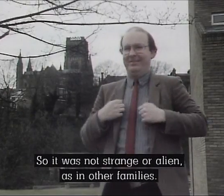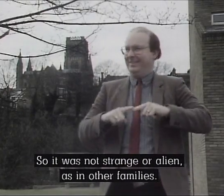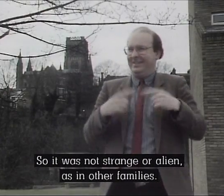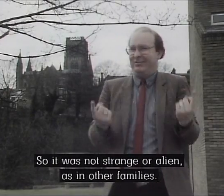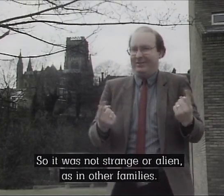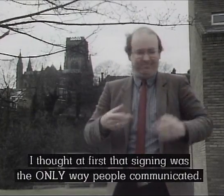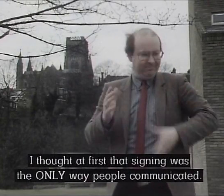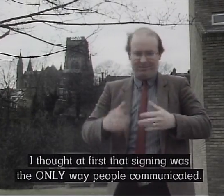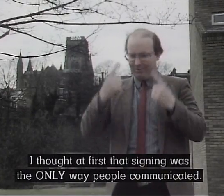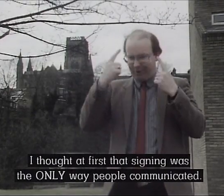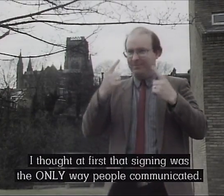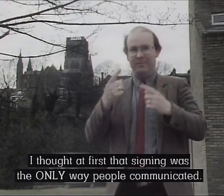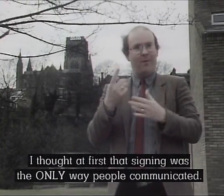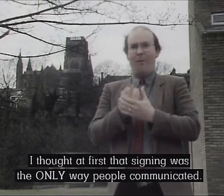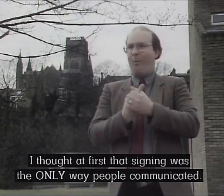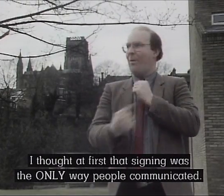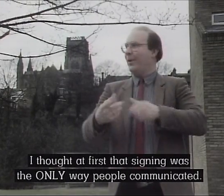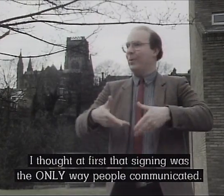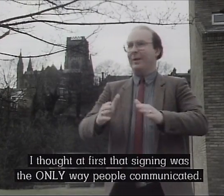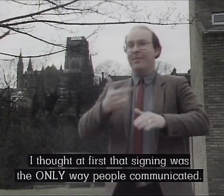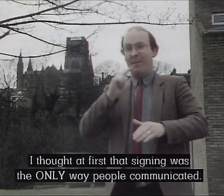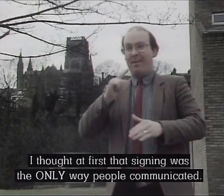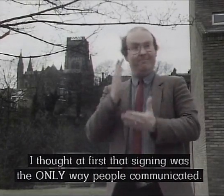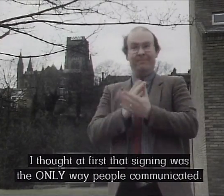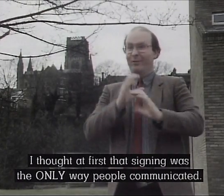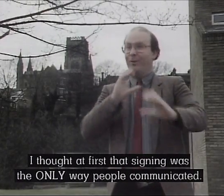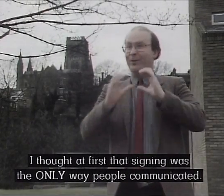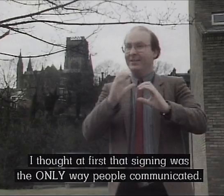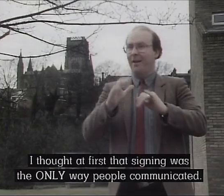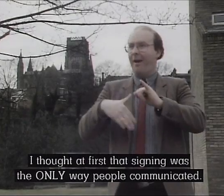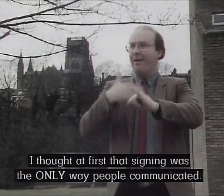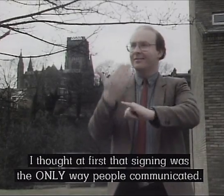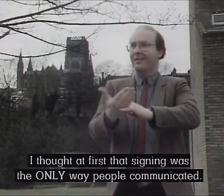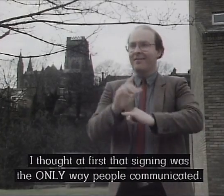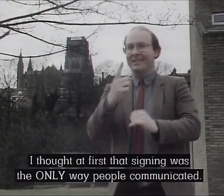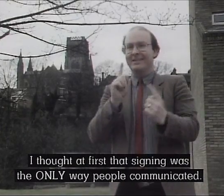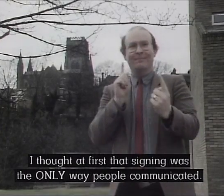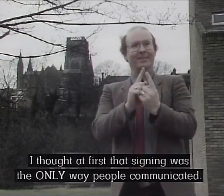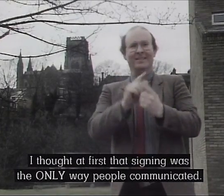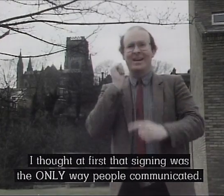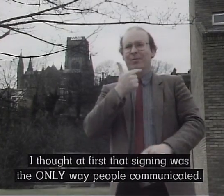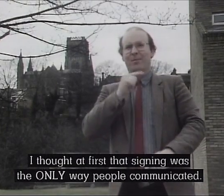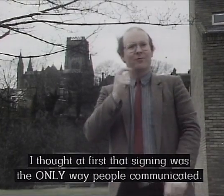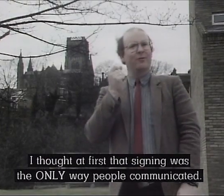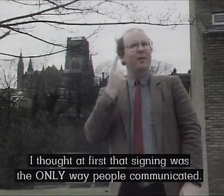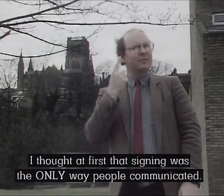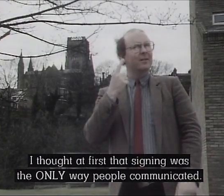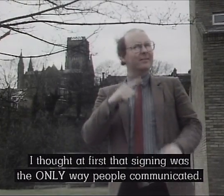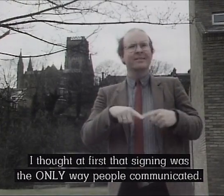different. I thought signing was really the only way people communicated until I met hearing people and realized that they were different from me.